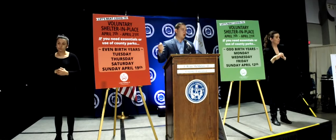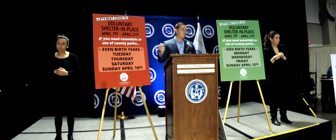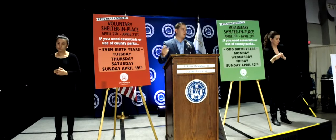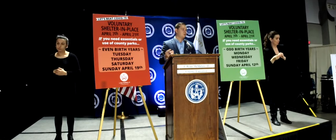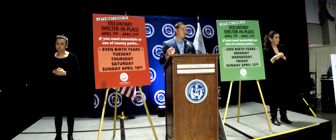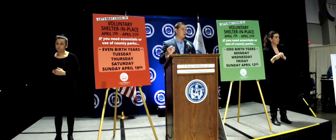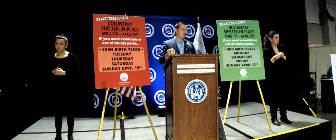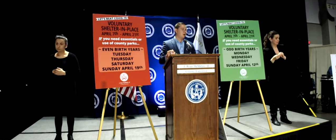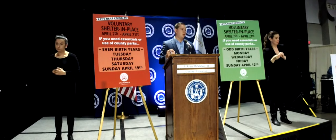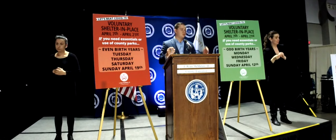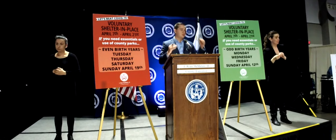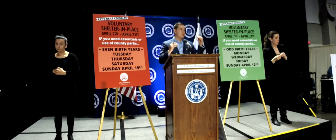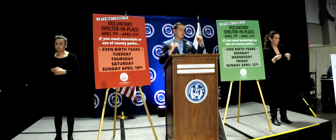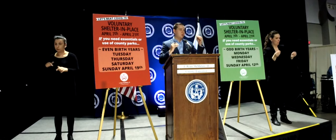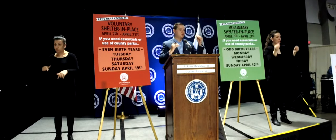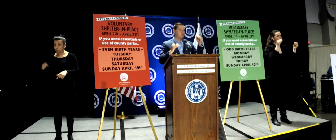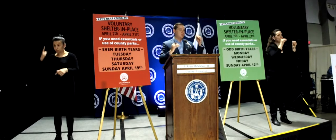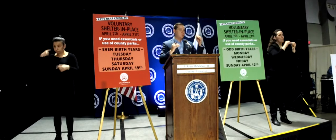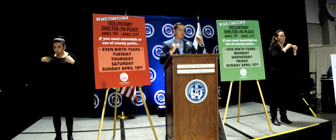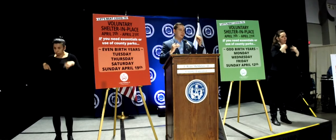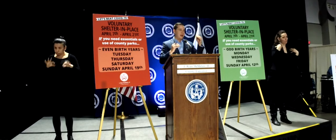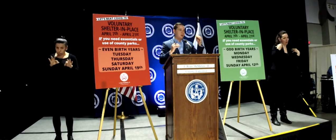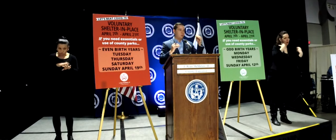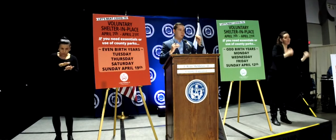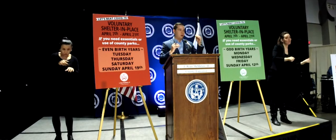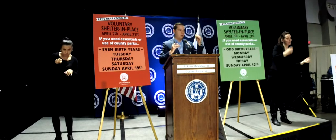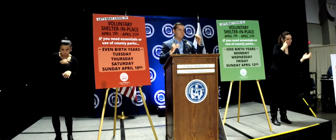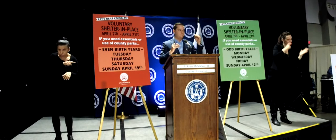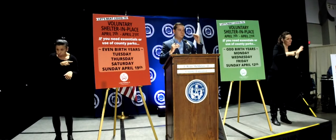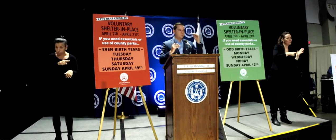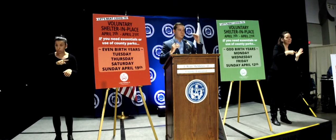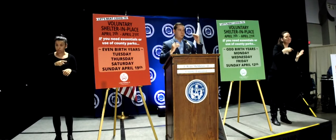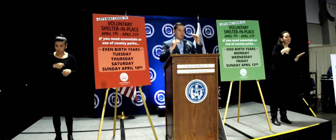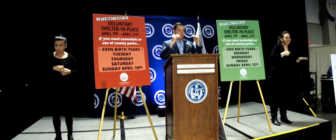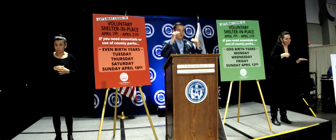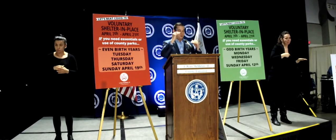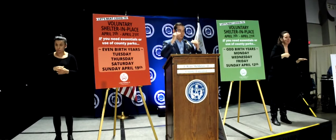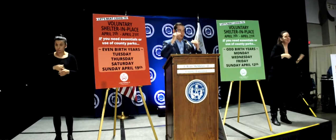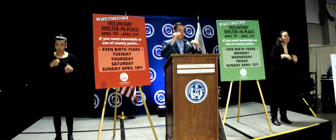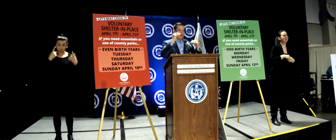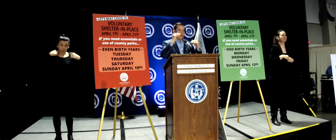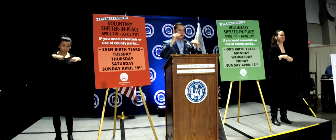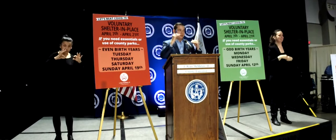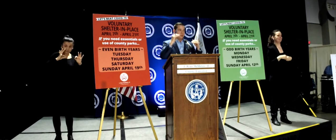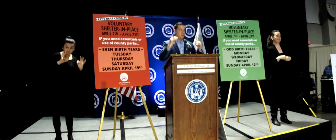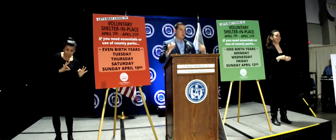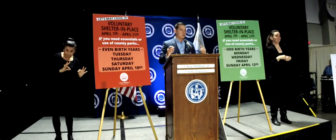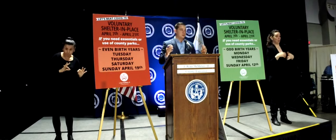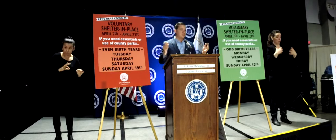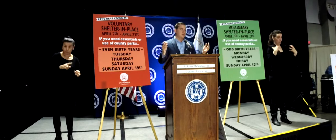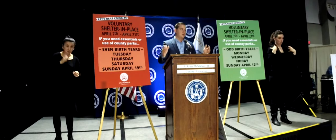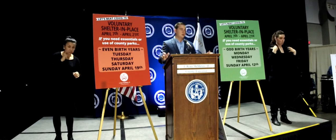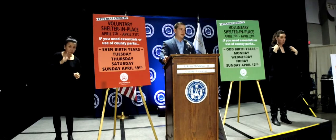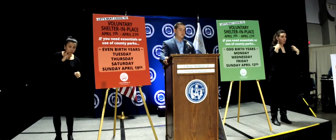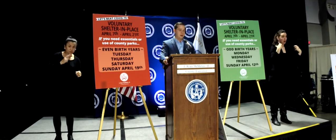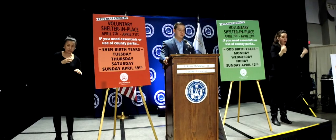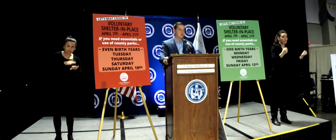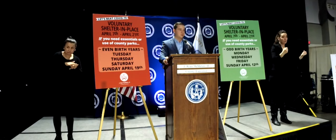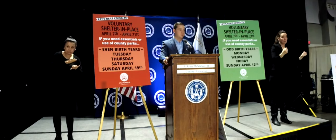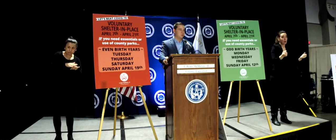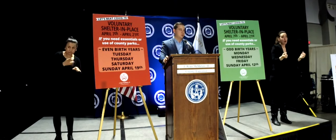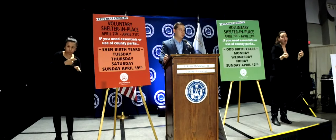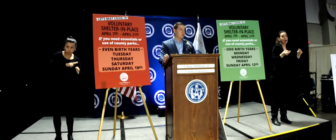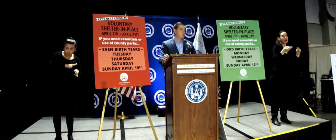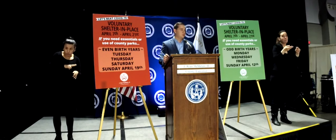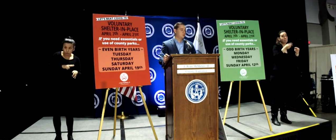and more recoveries. Once we hit that where the recoveries are more every day than the new cases, that's when I think